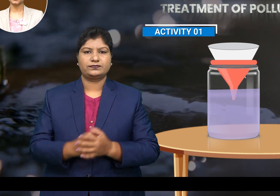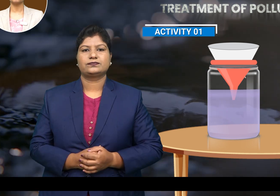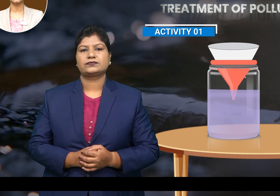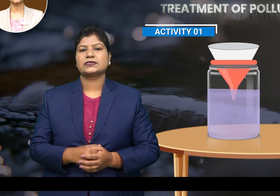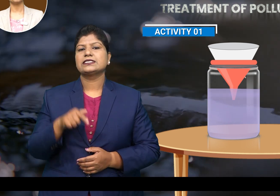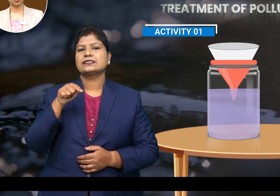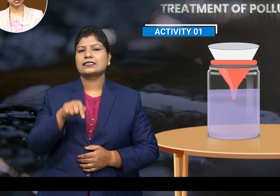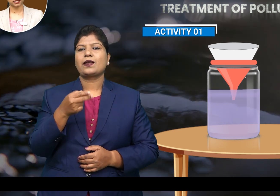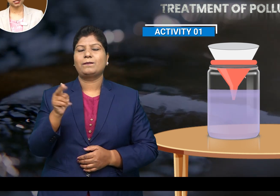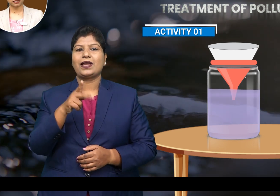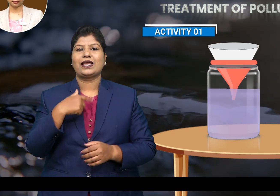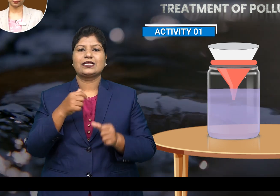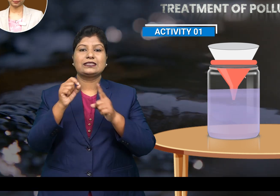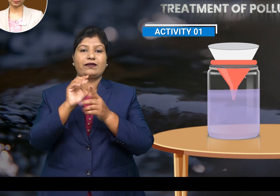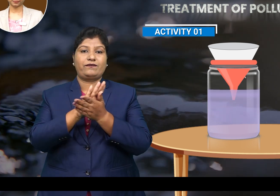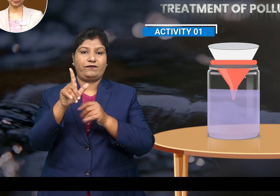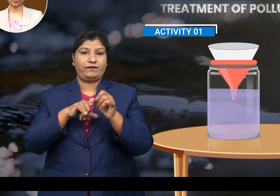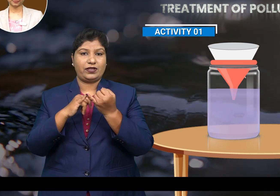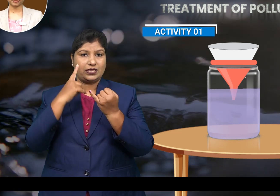This is a physical process.